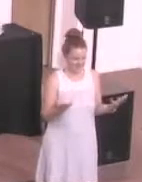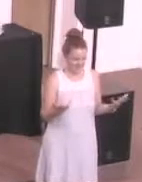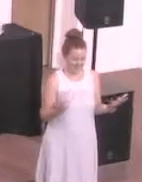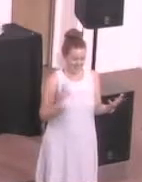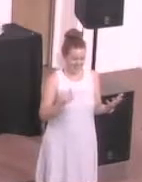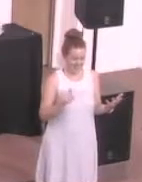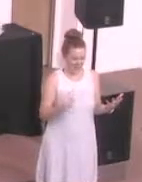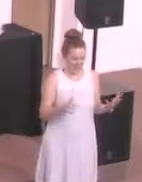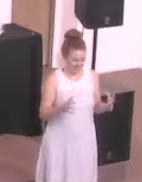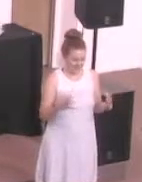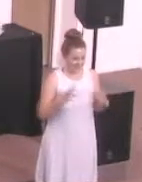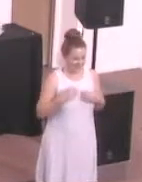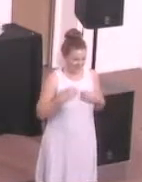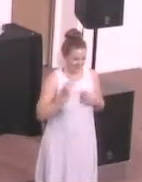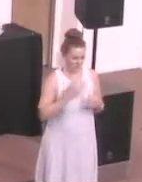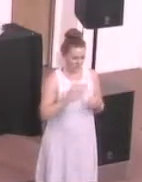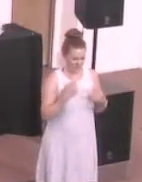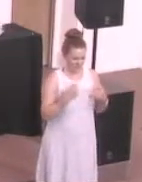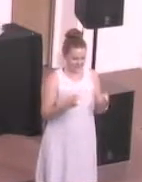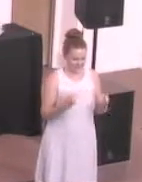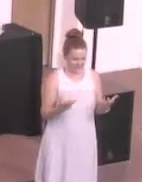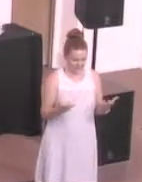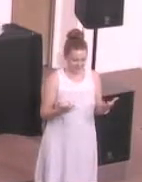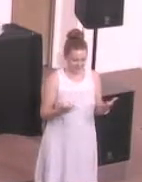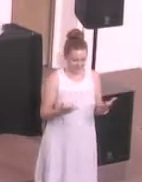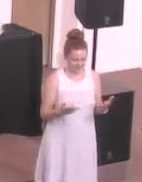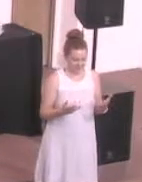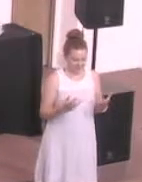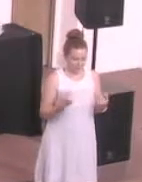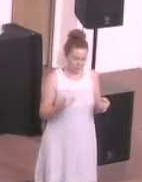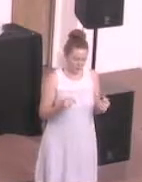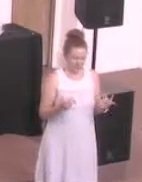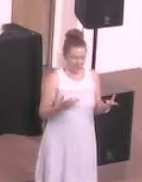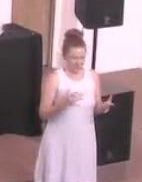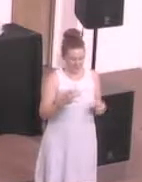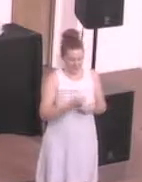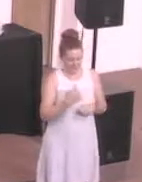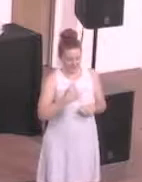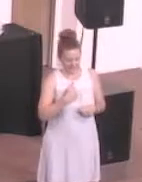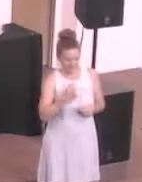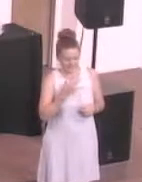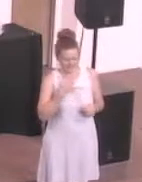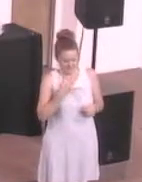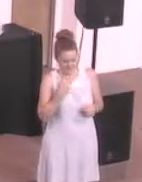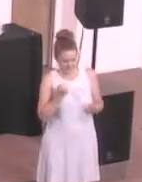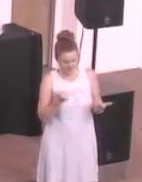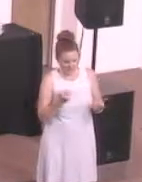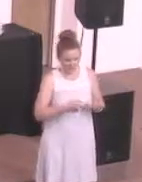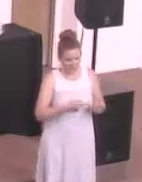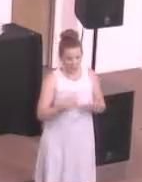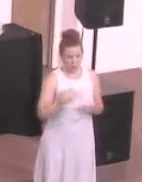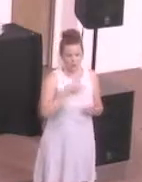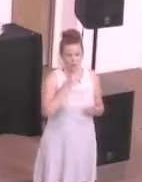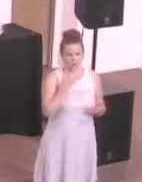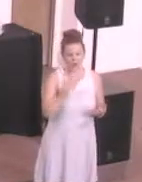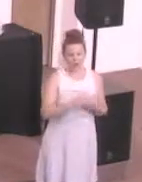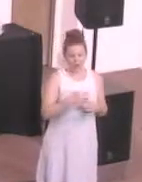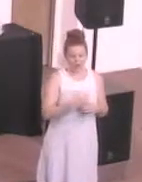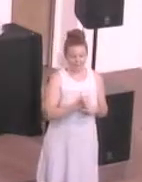kind of nice when no one's around to comfort yourself. You've been doing it a long time, so you're really good at it, so why give that